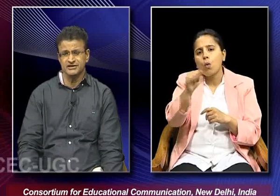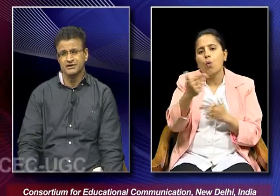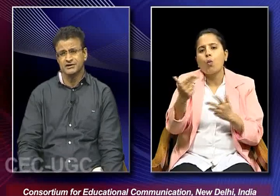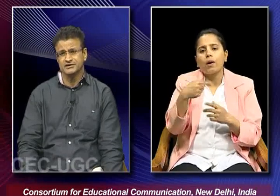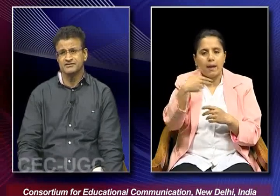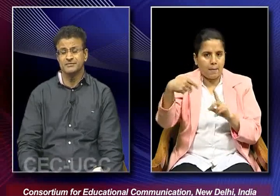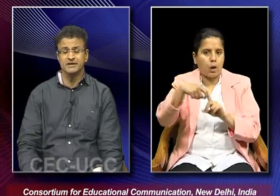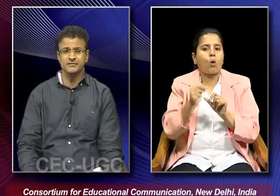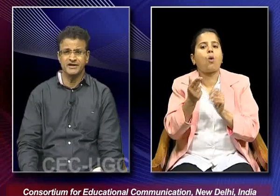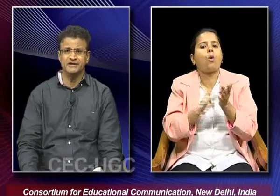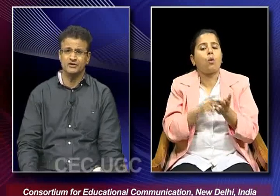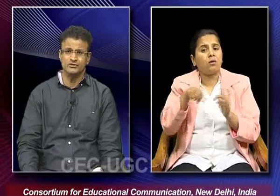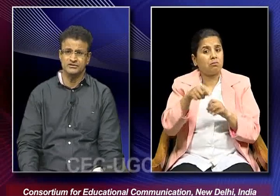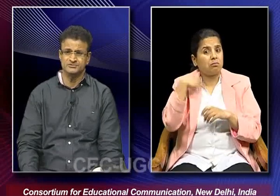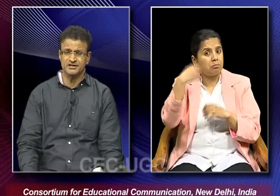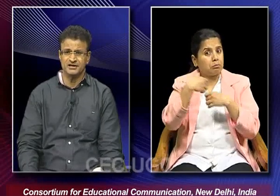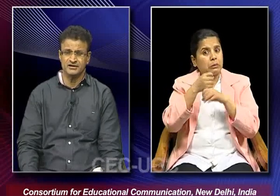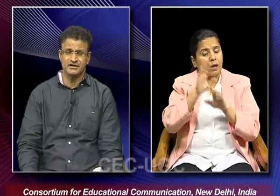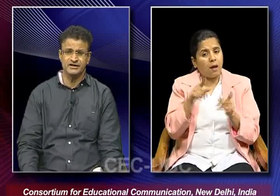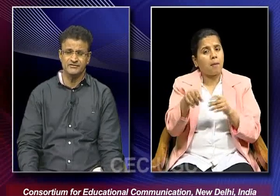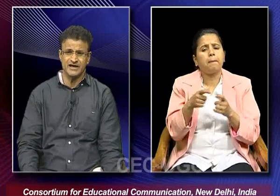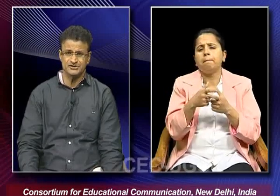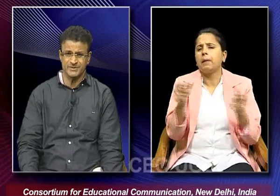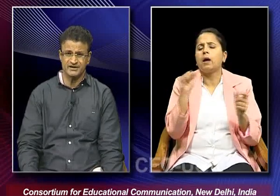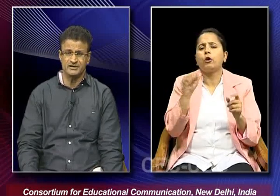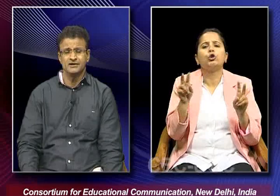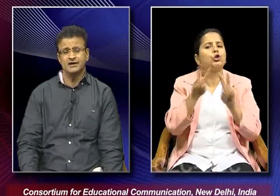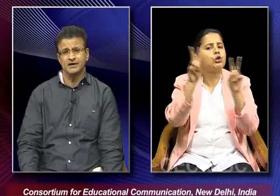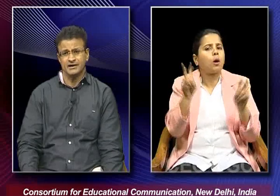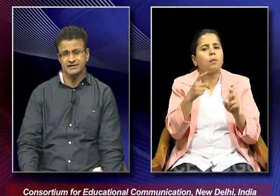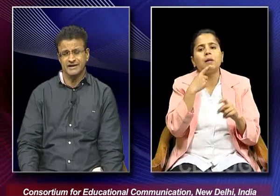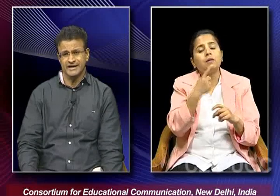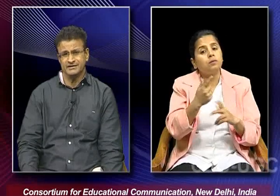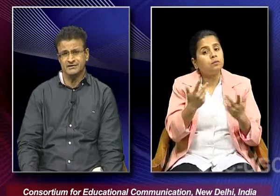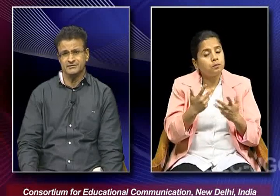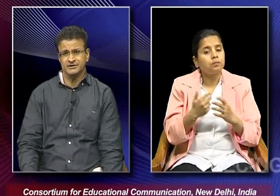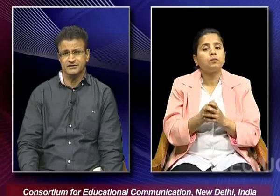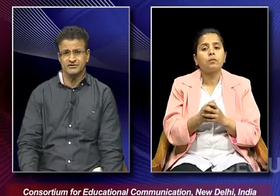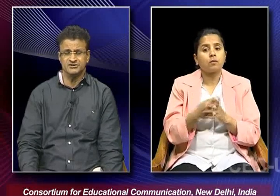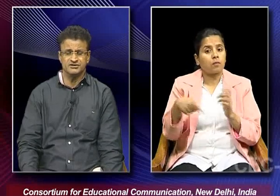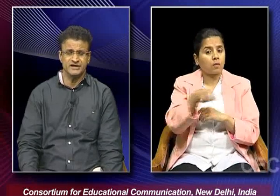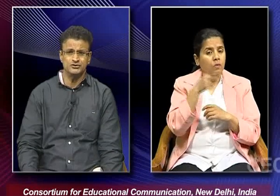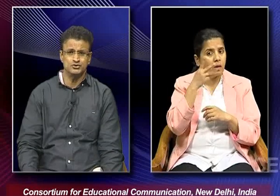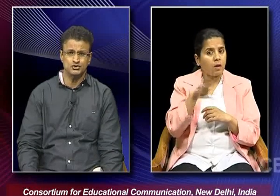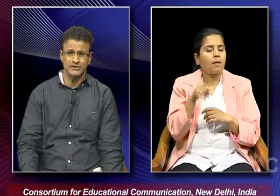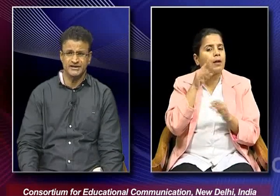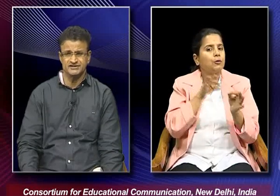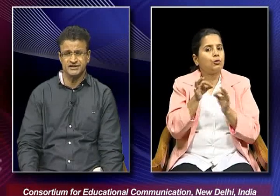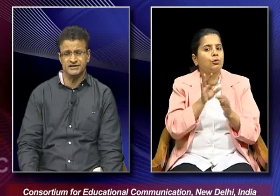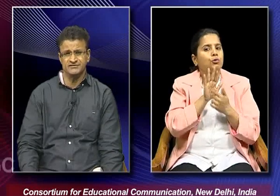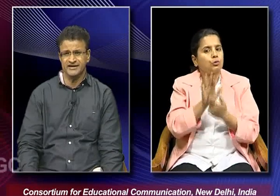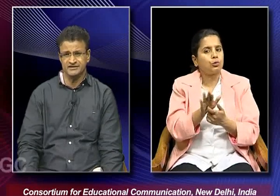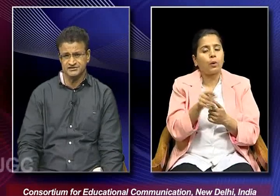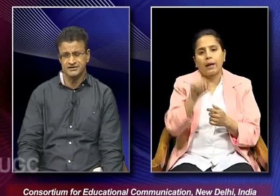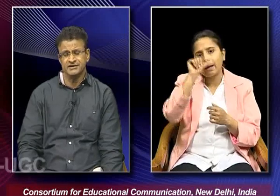largely they were being made on this particular kind of an aspect, that they were trying to showcase